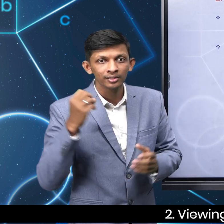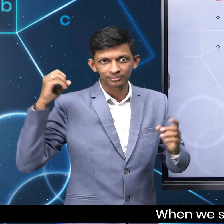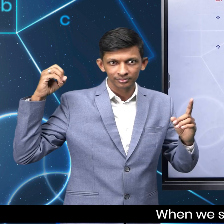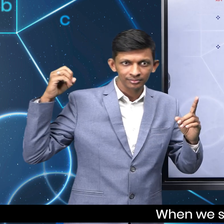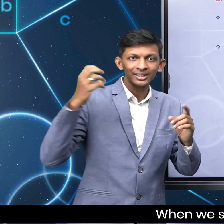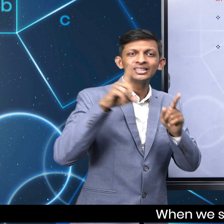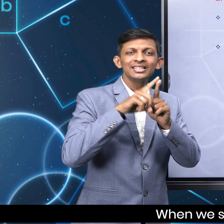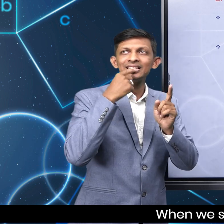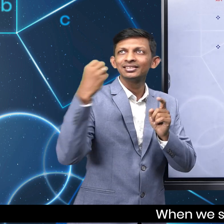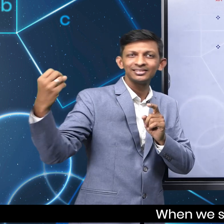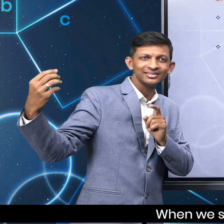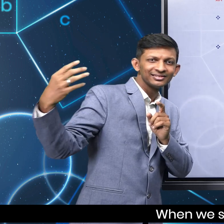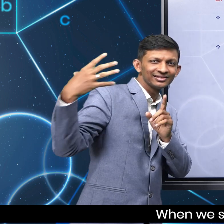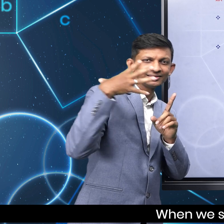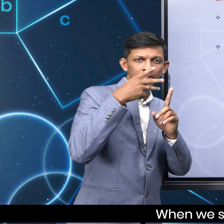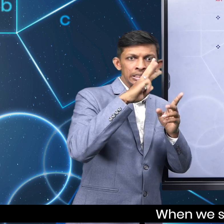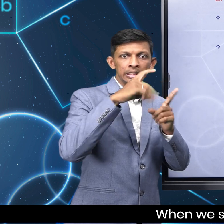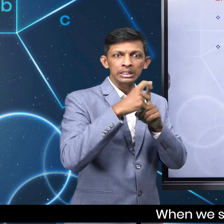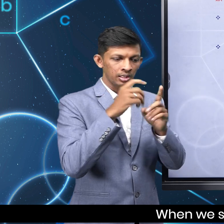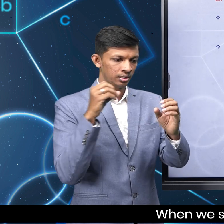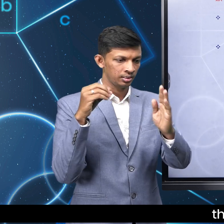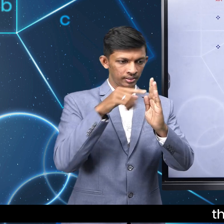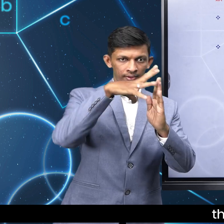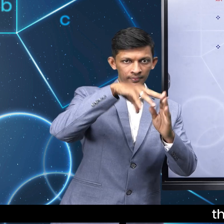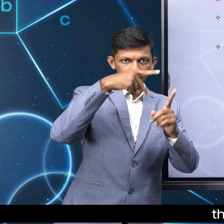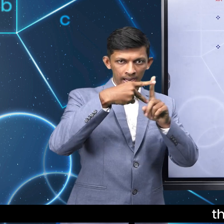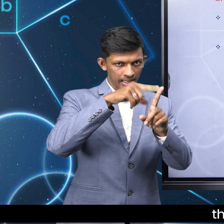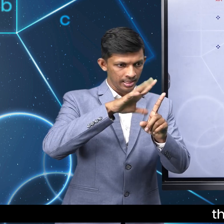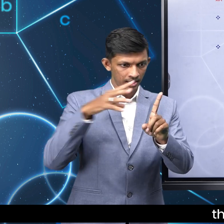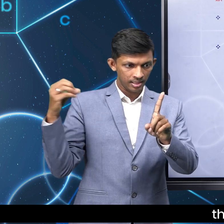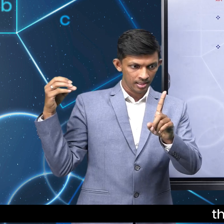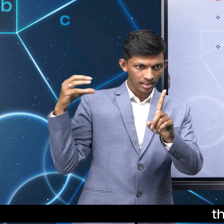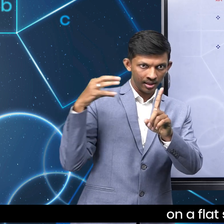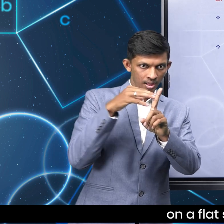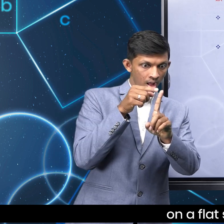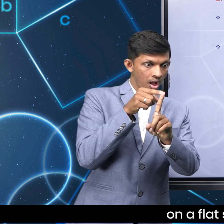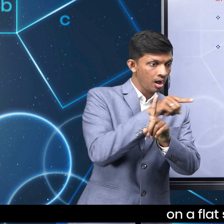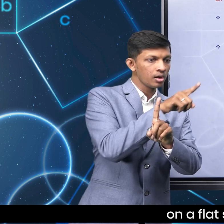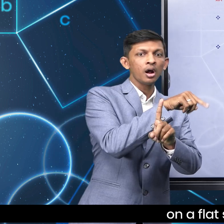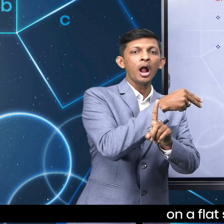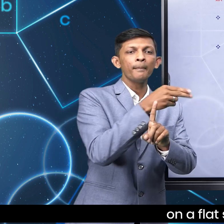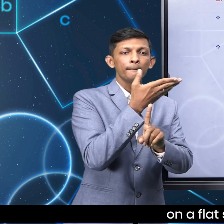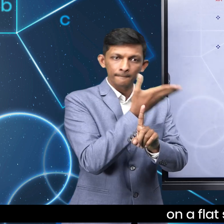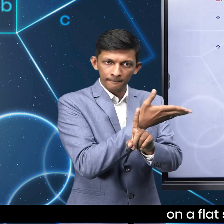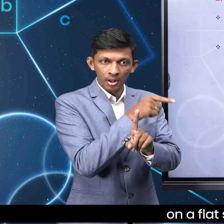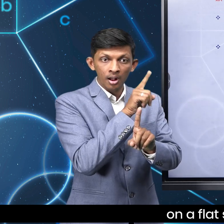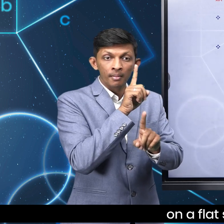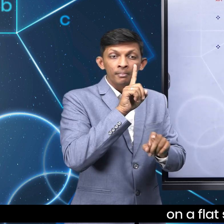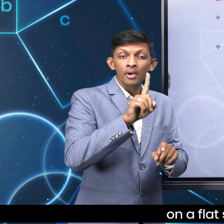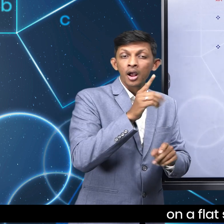When we shine a light on a 3D object, the shadow it casts on a flat surface form a 2D shape.